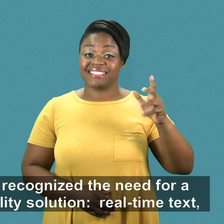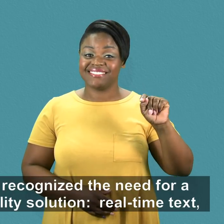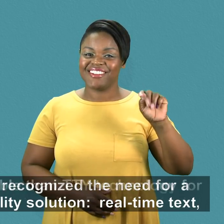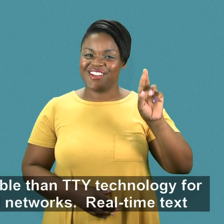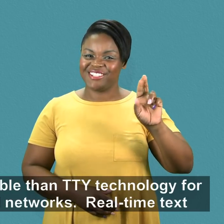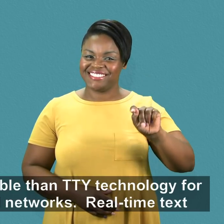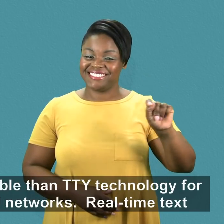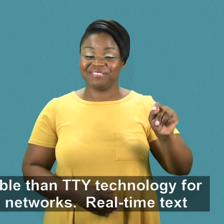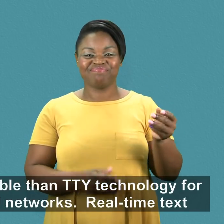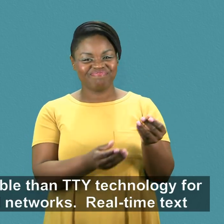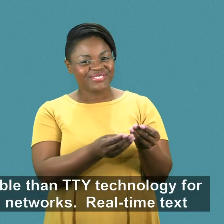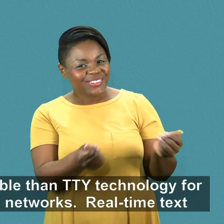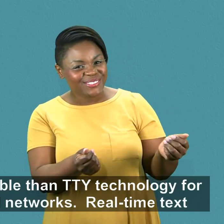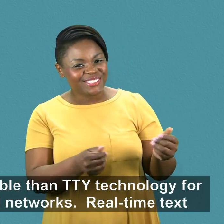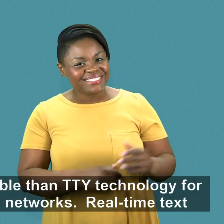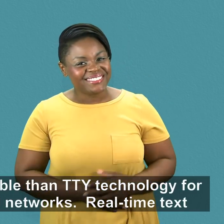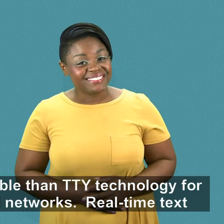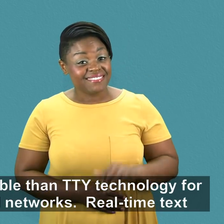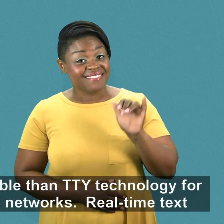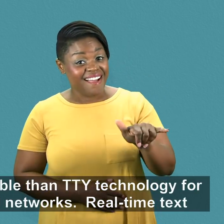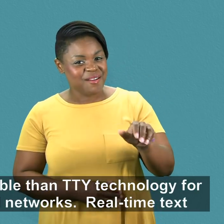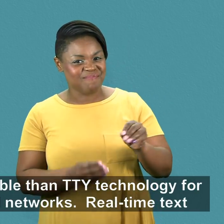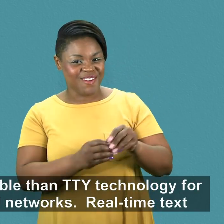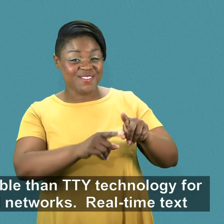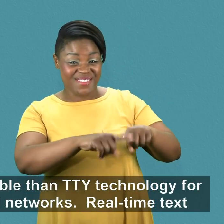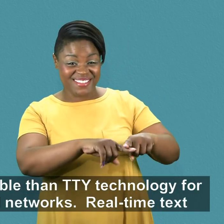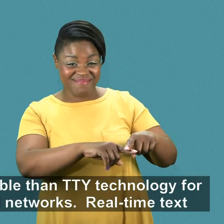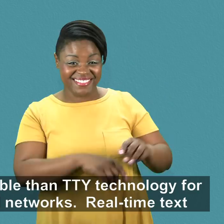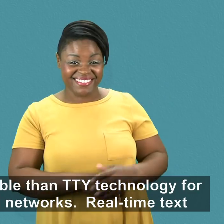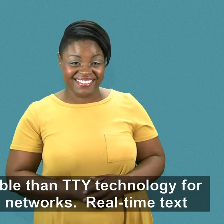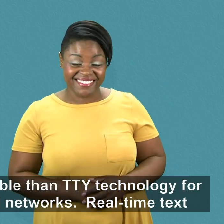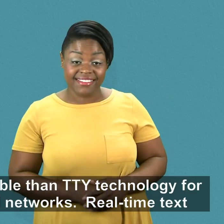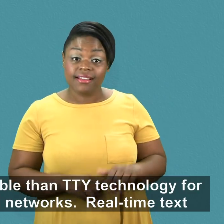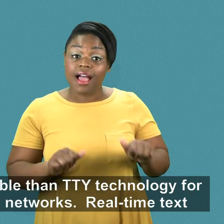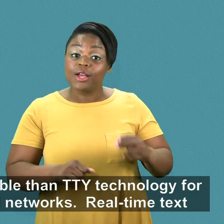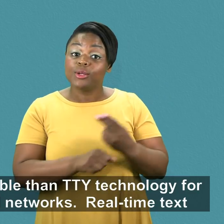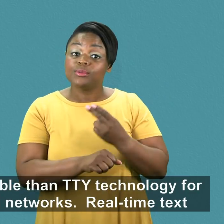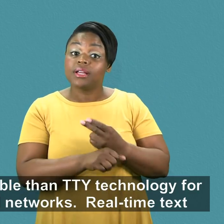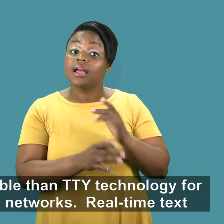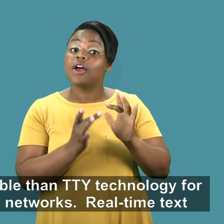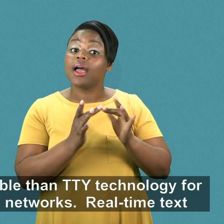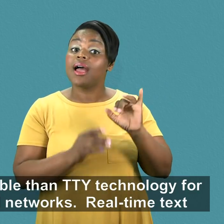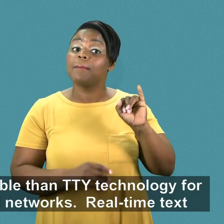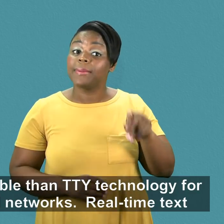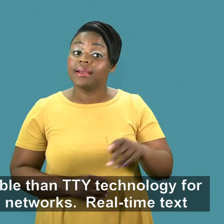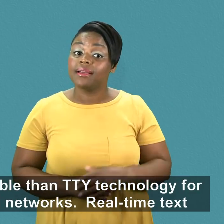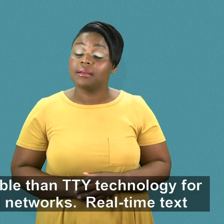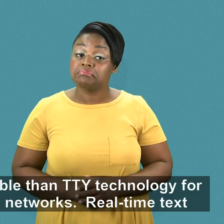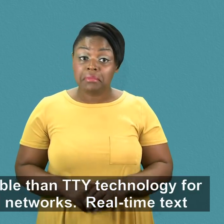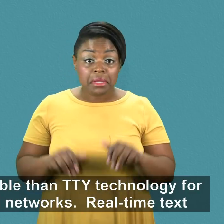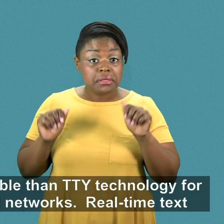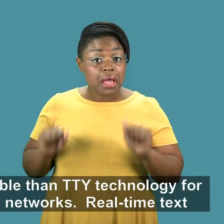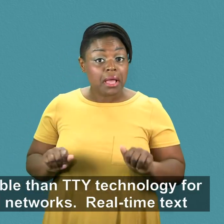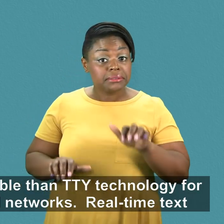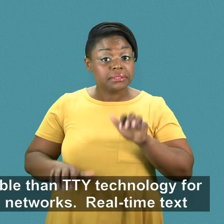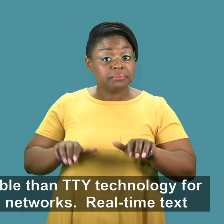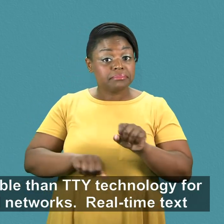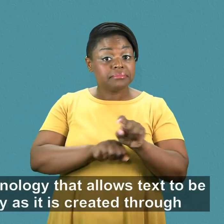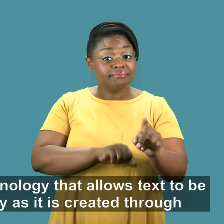which is more reliable than TTY technology for modern IP-based networks. Real-time text, or RTT,